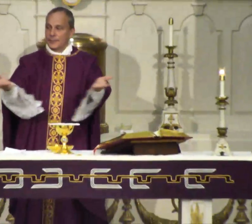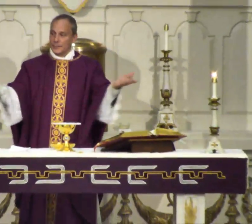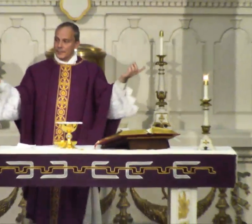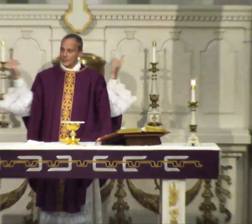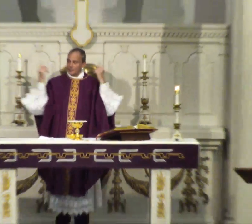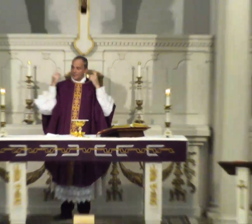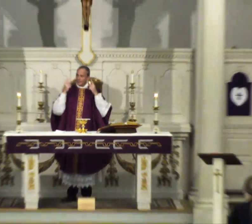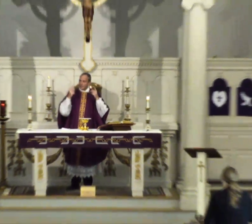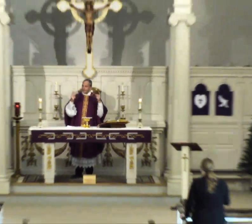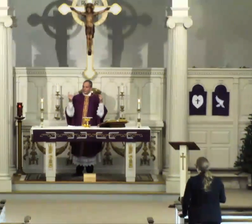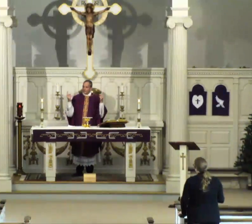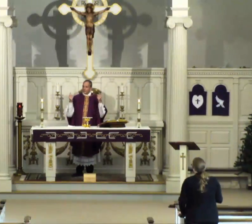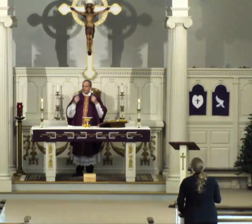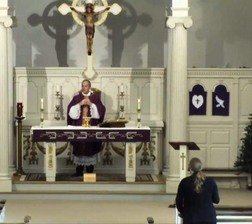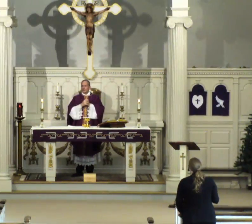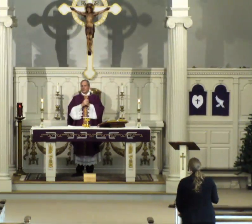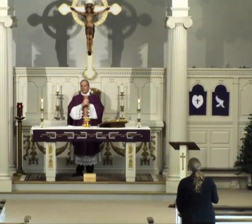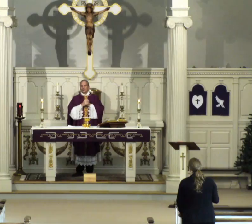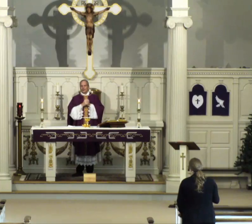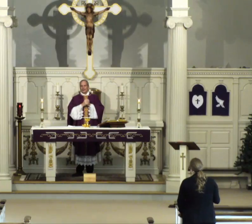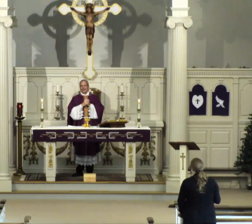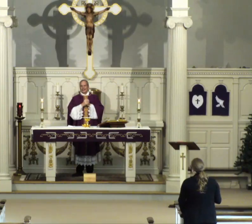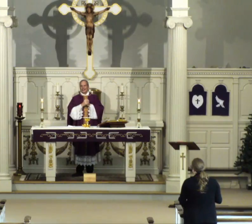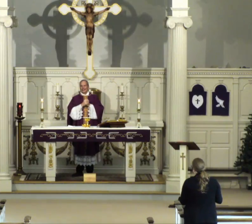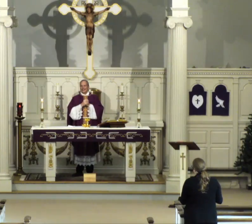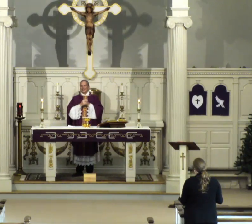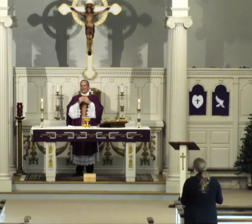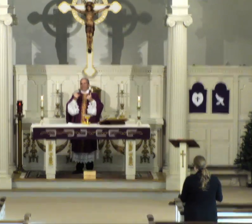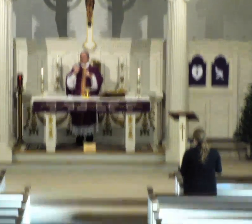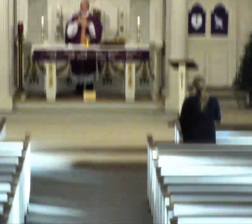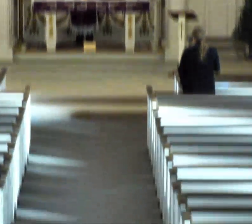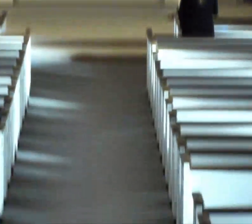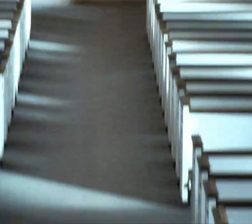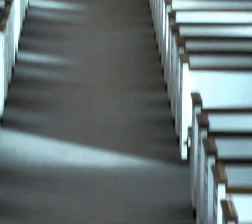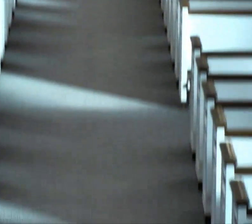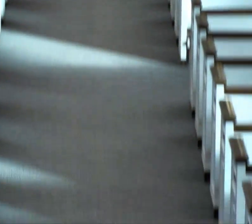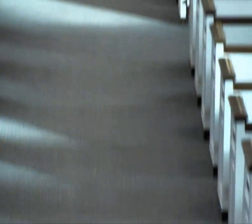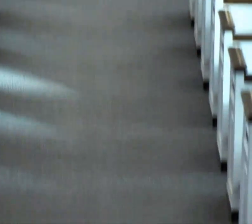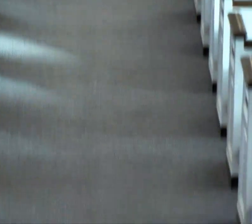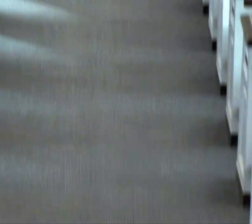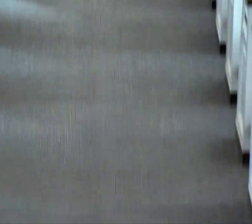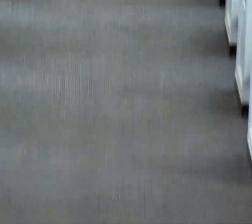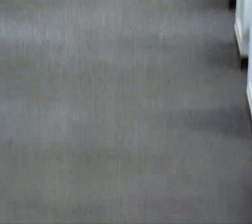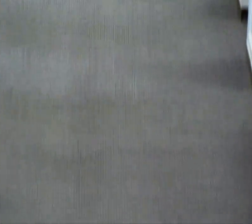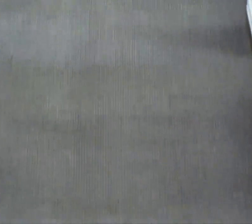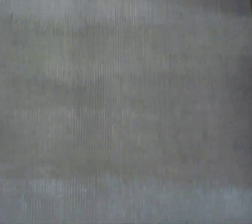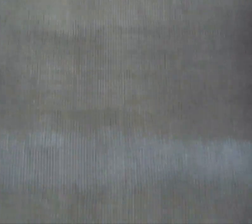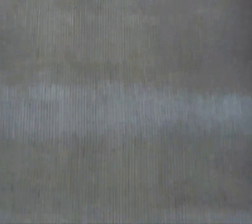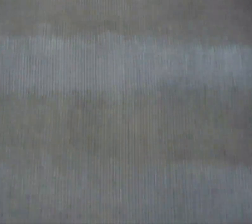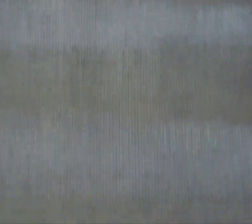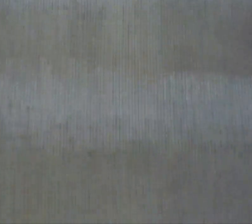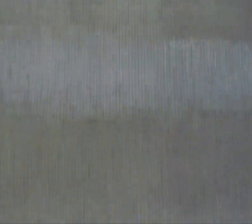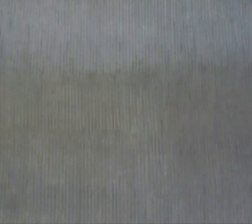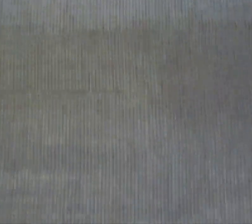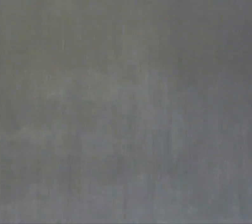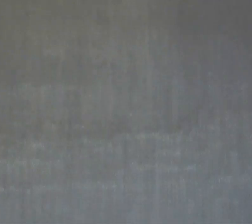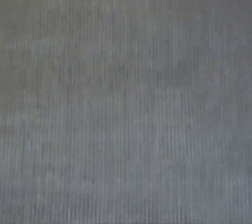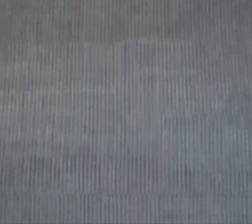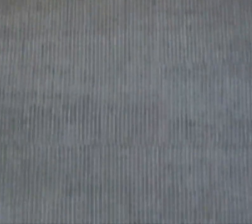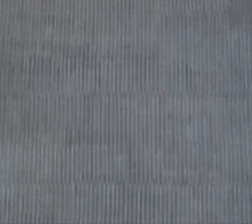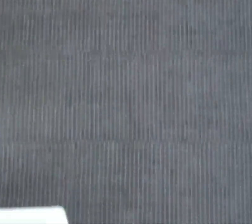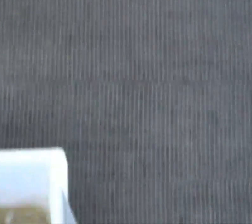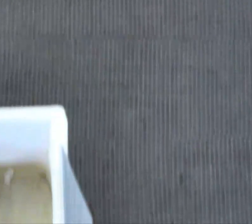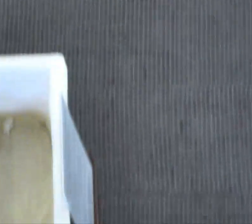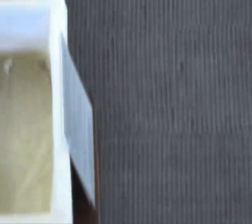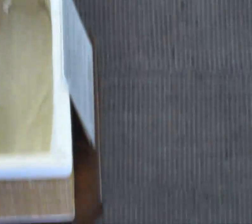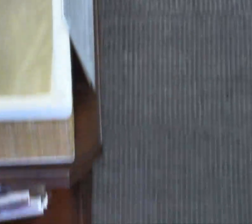The peace of the Lord be with you always, and with your spirit. Let us offer each other a sign of peace.